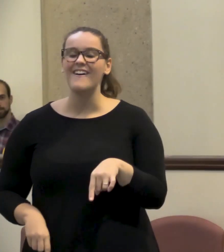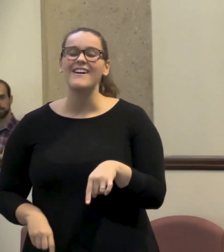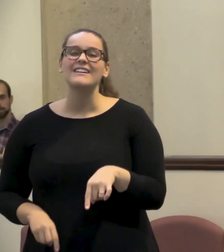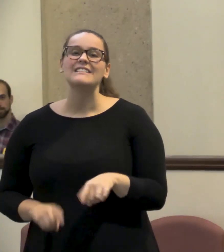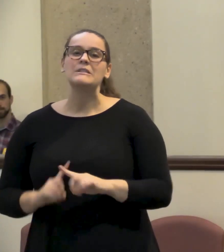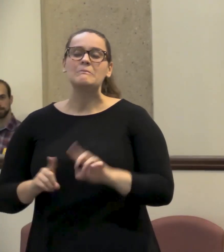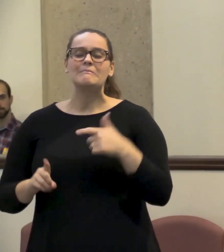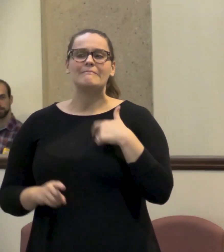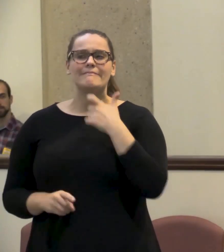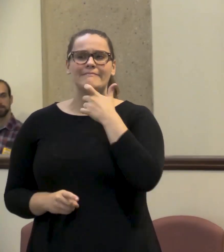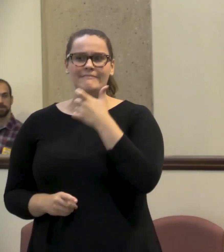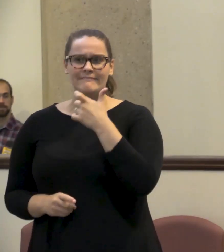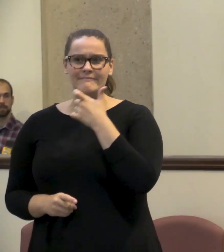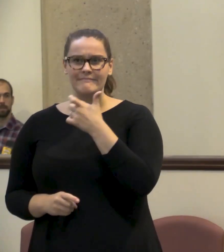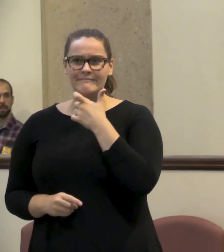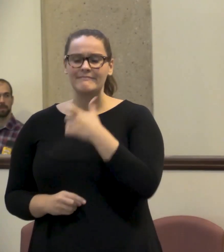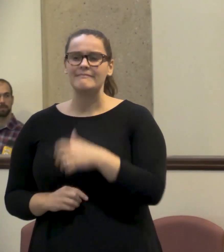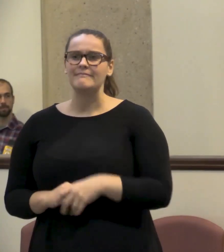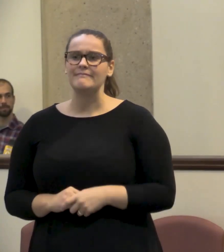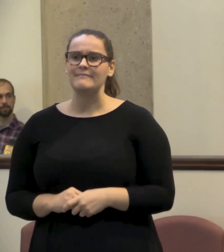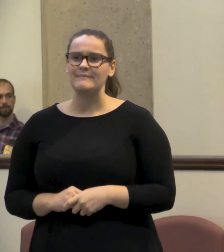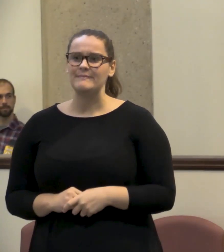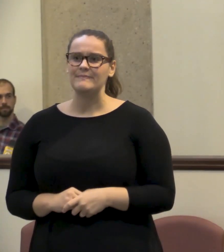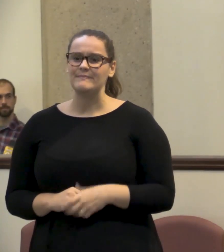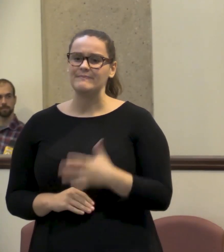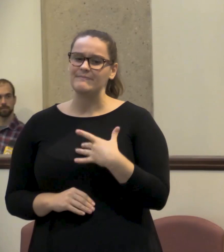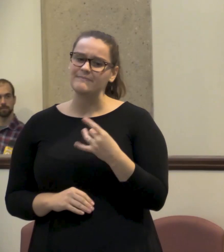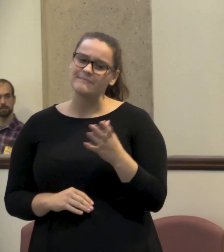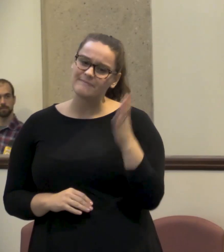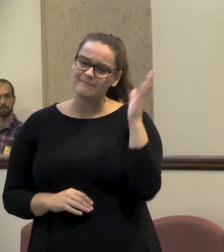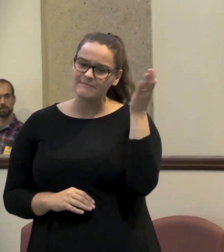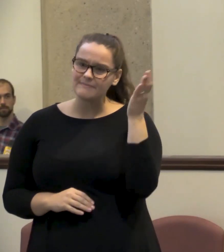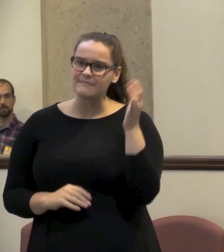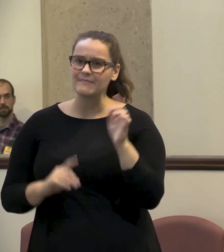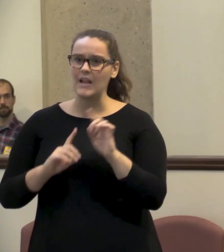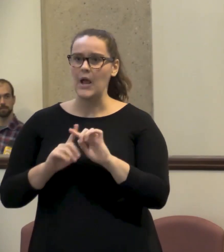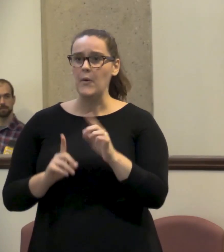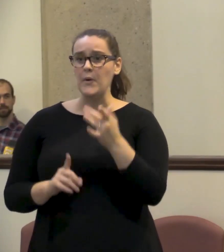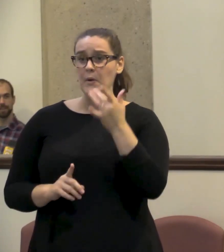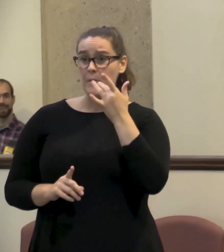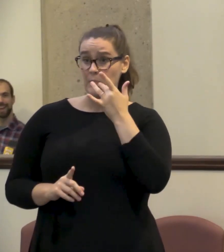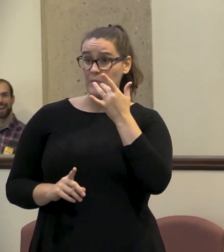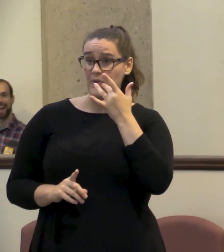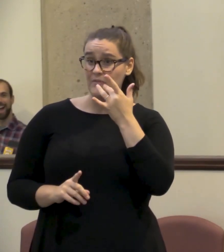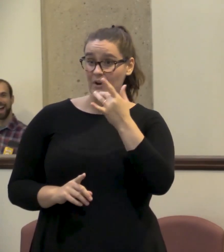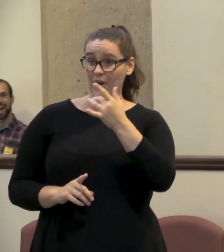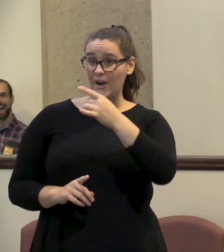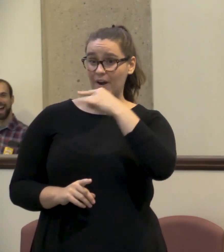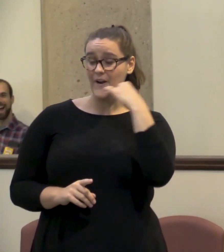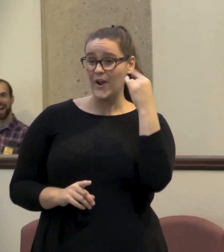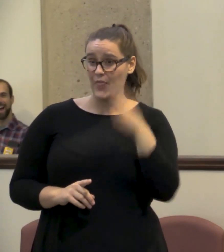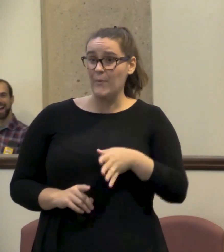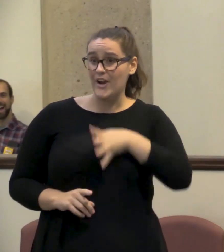But I watched it, and I liked the speech just fine. I would have preferred it in the original Russian that it arrived in.